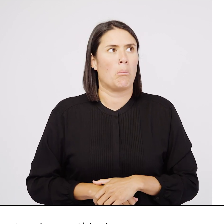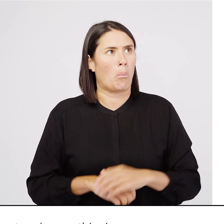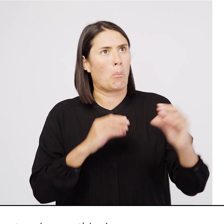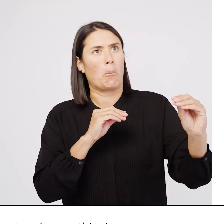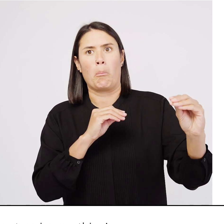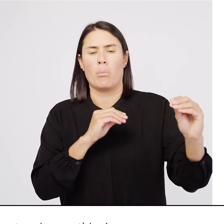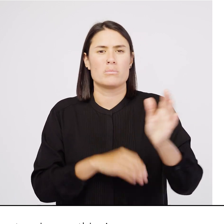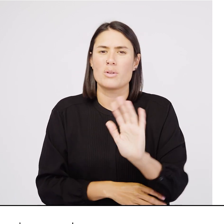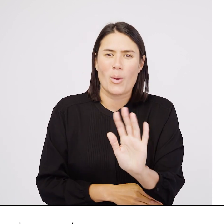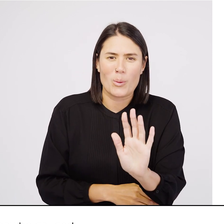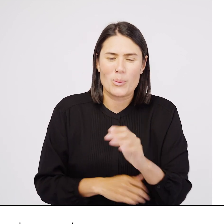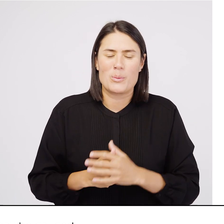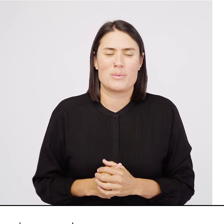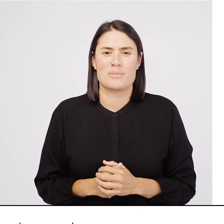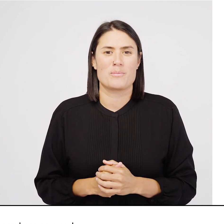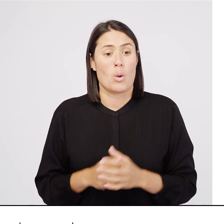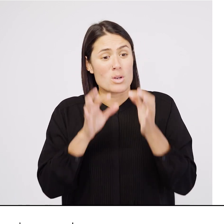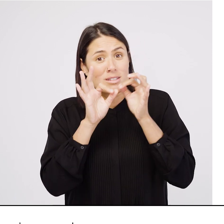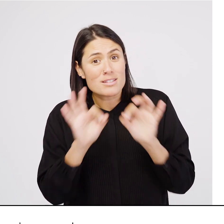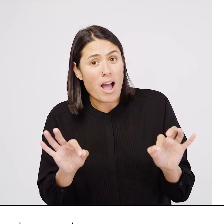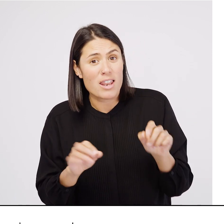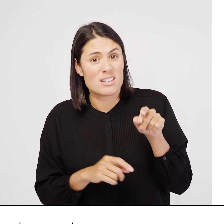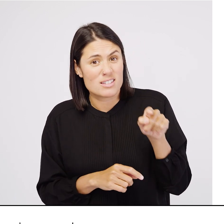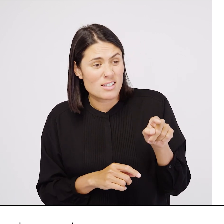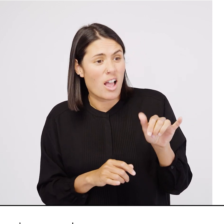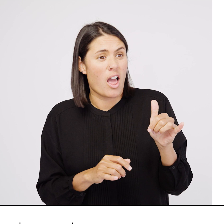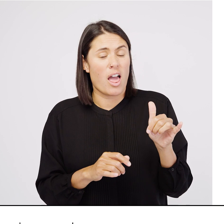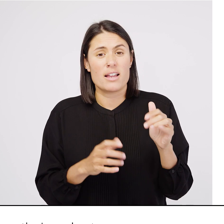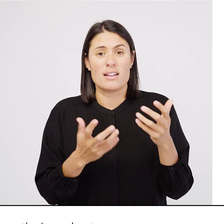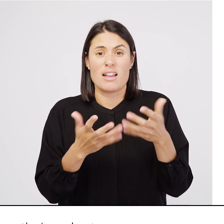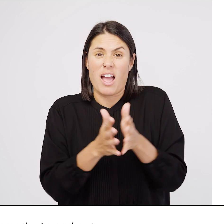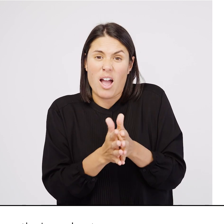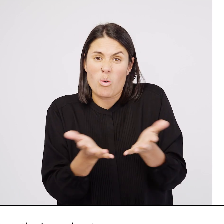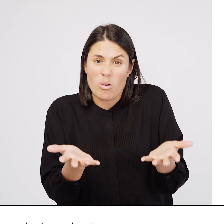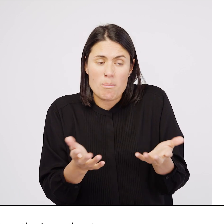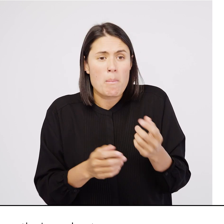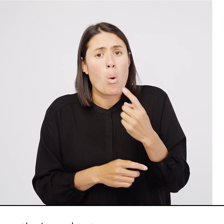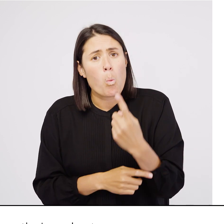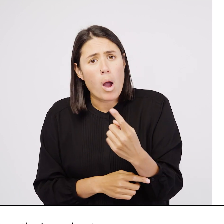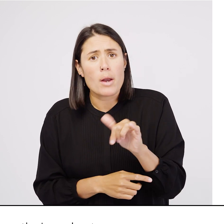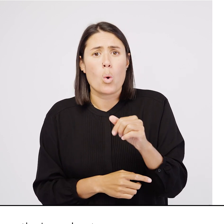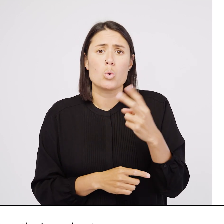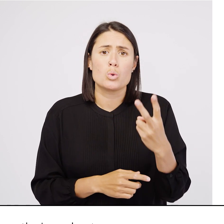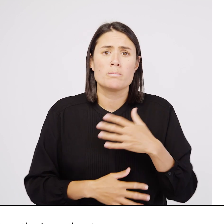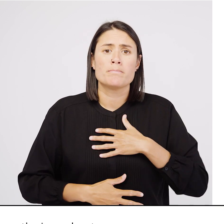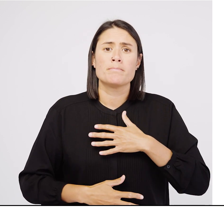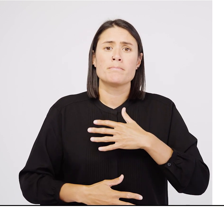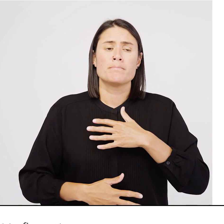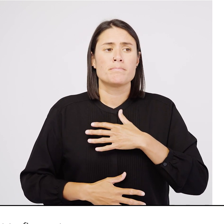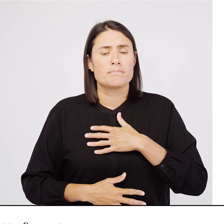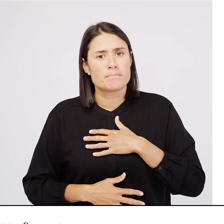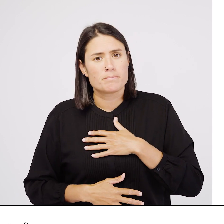not saying anything. So the silence may be gauged by 1 or 2 slow breaths in and